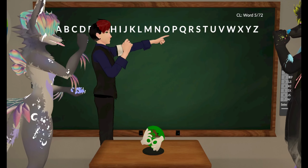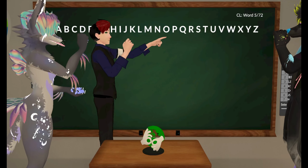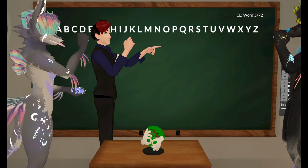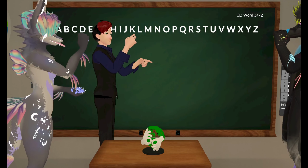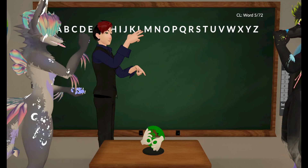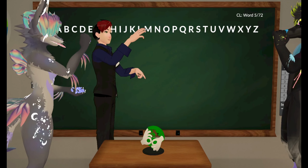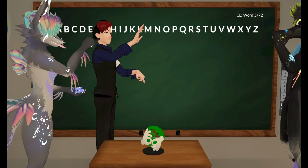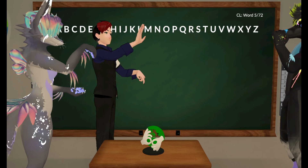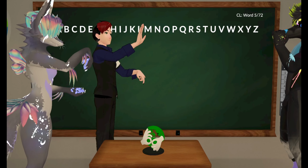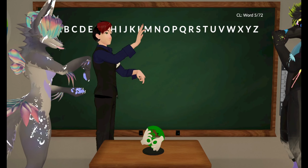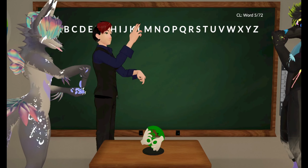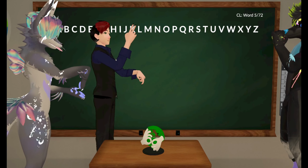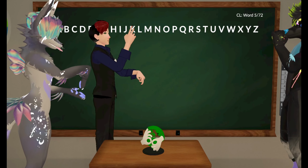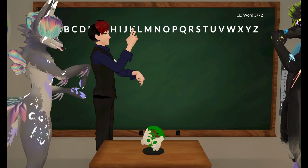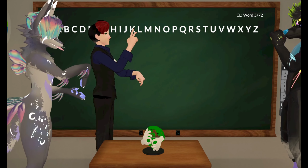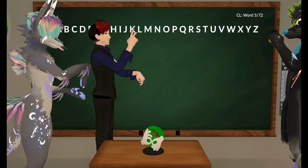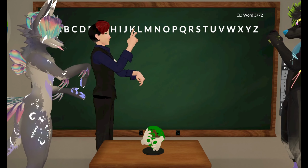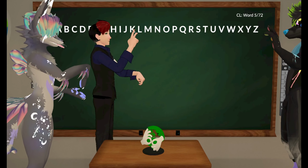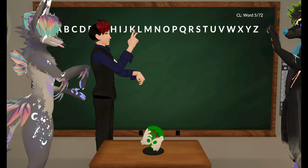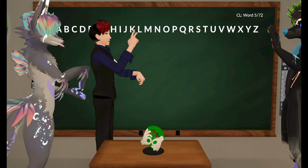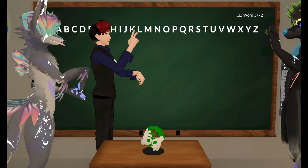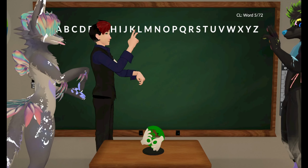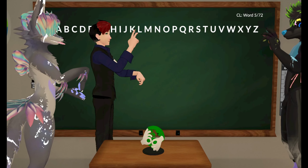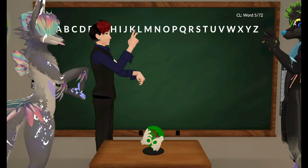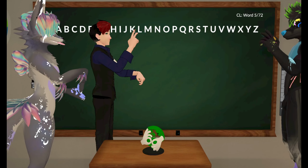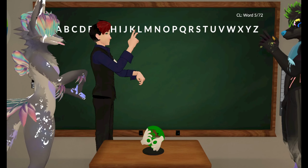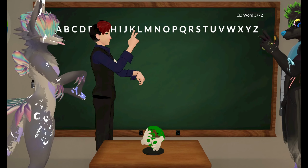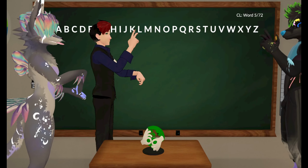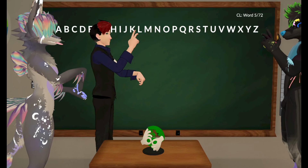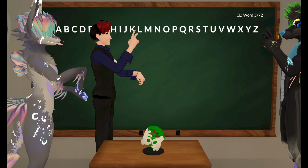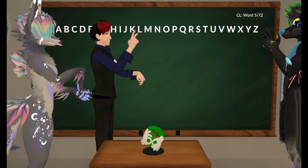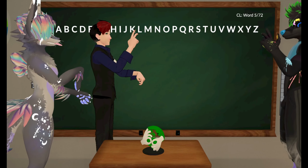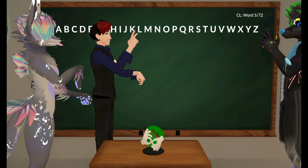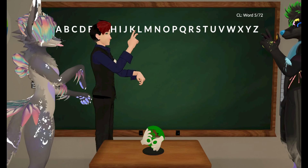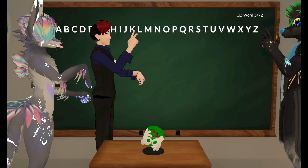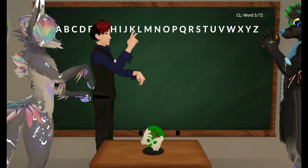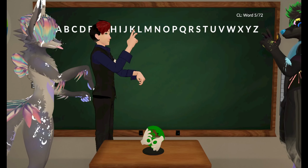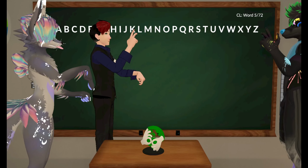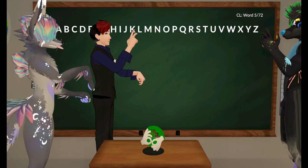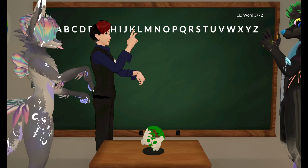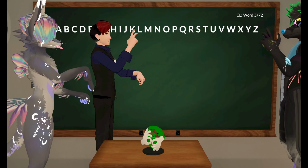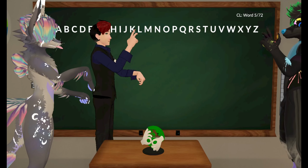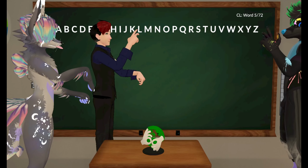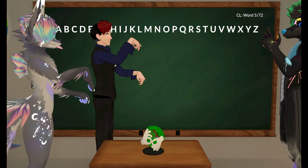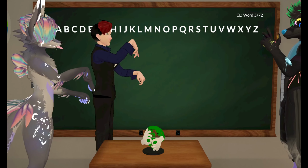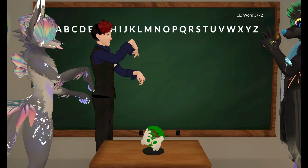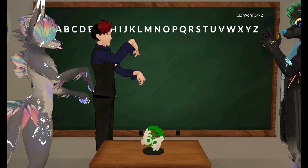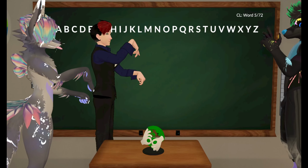Then P is, remember how we made our K? You're going to take the exact same thing, but you're going to put it